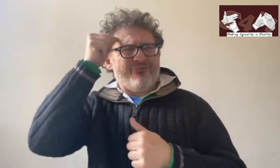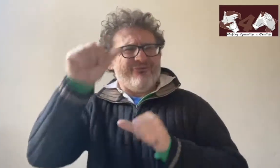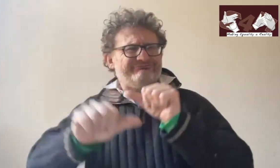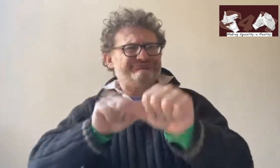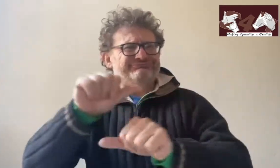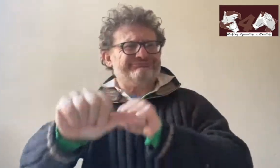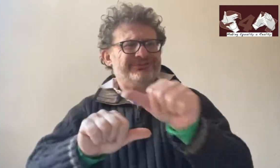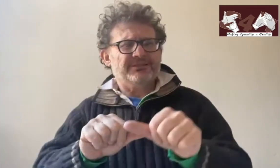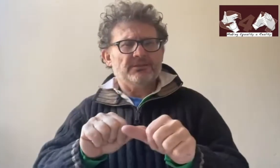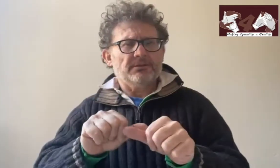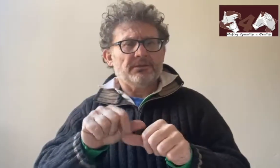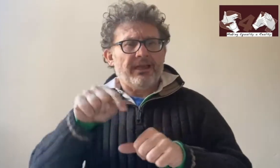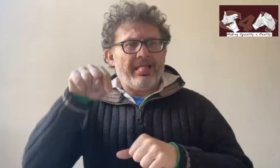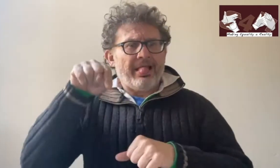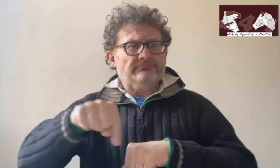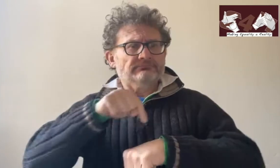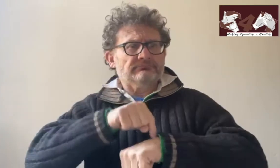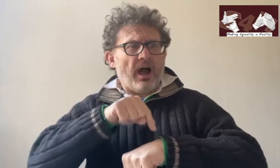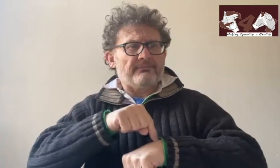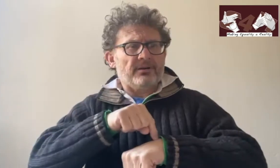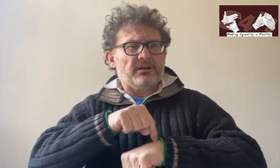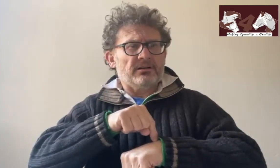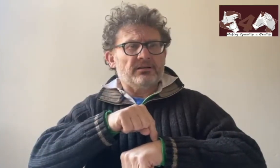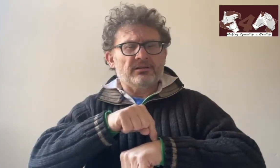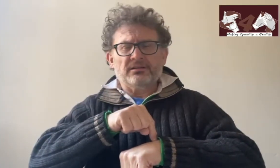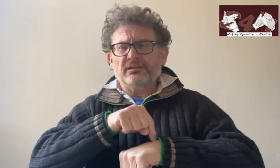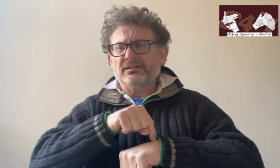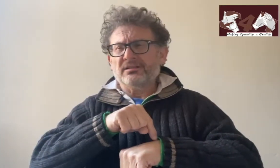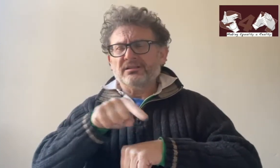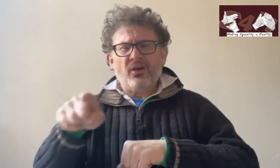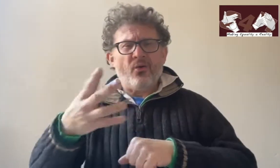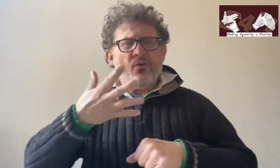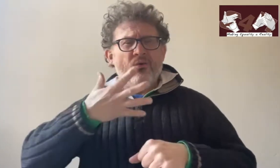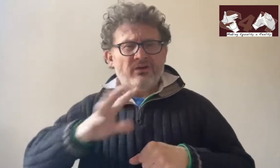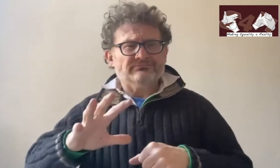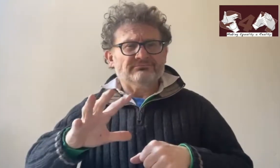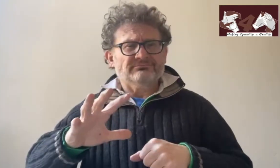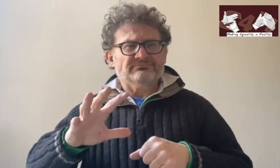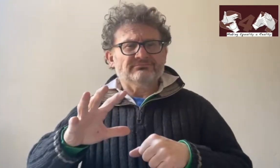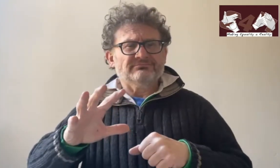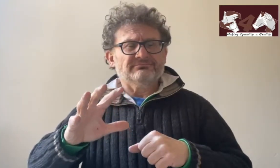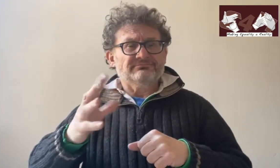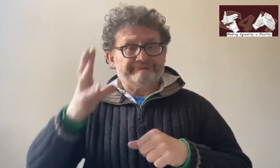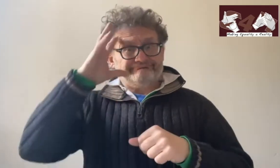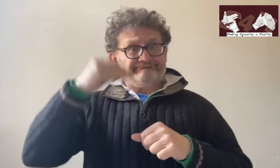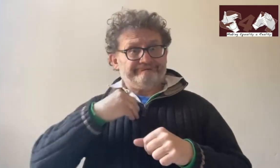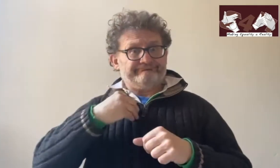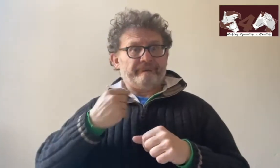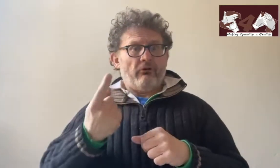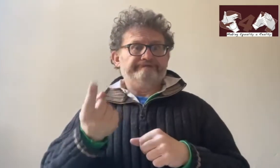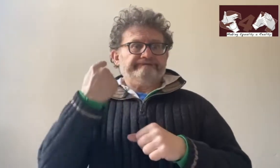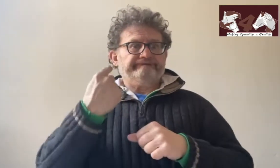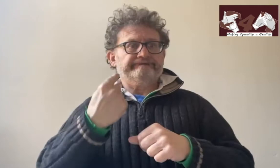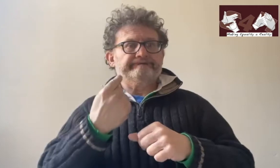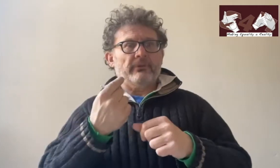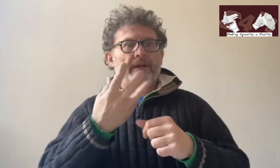up on that offer because that's the process that we go through. And it's really odd, for